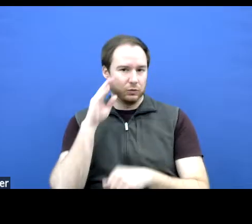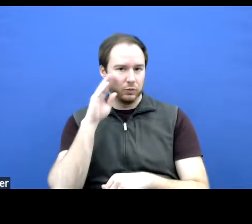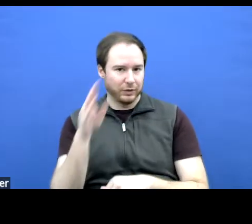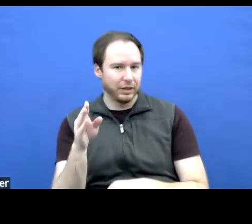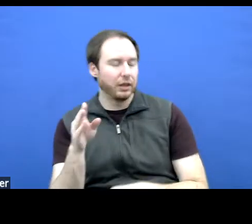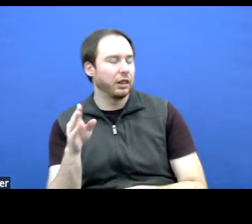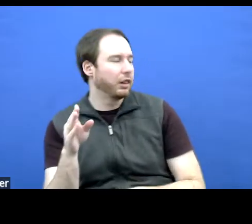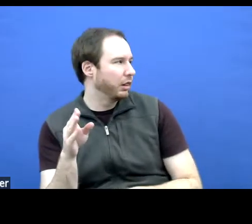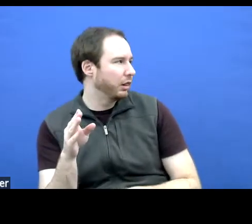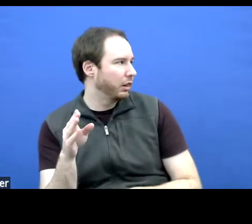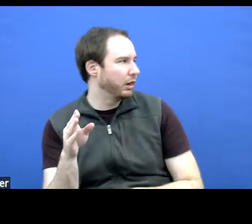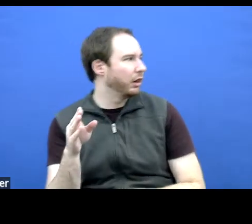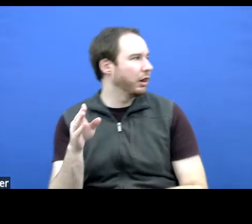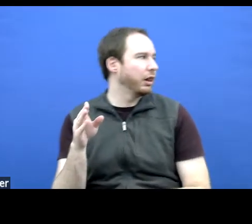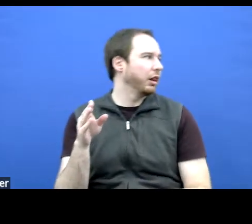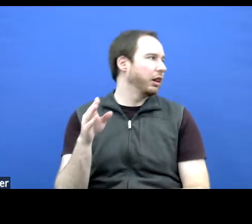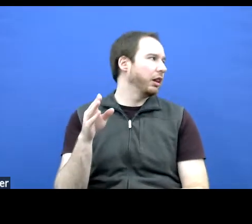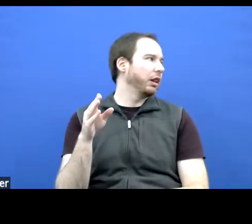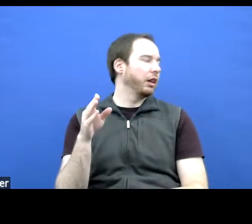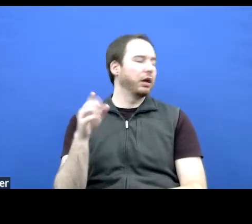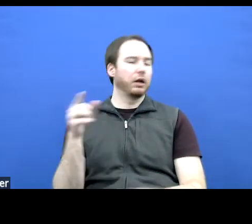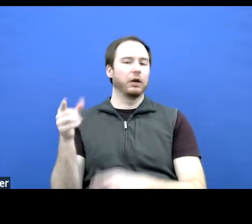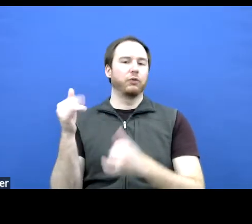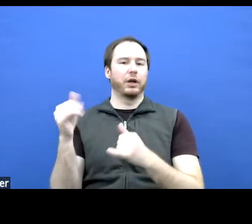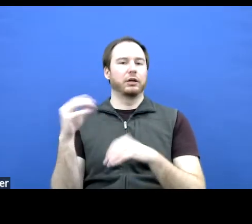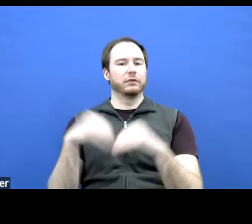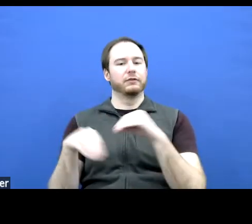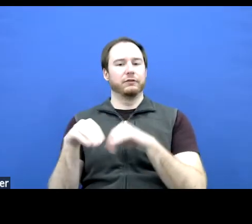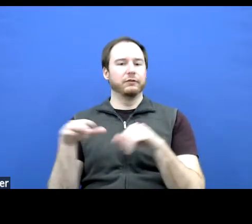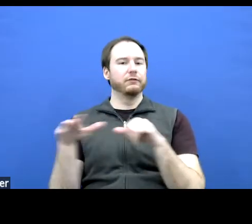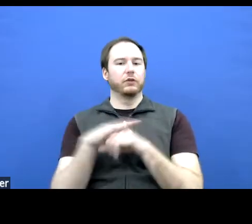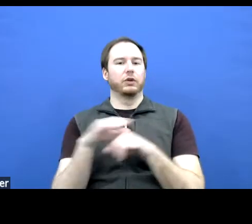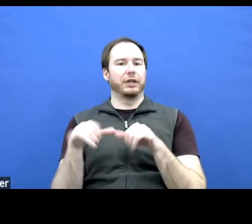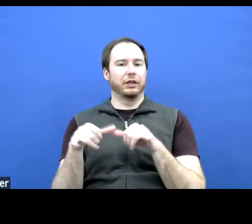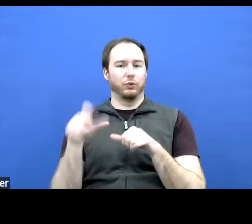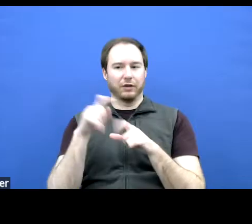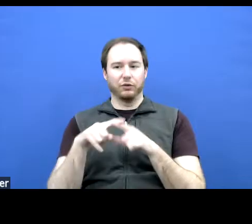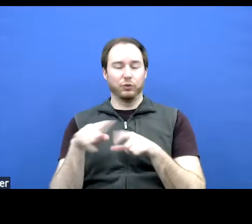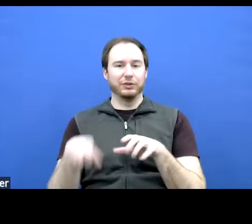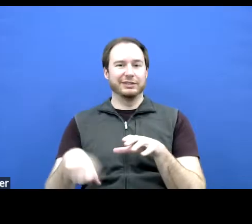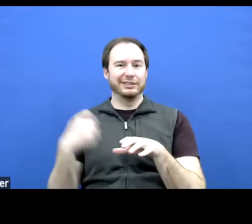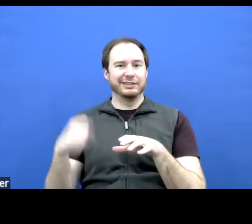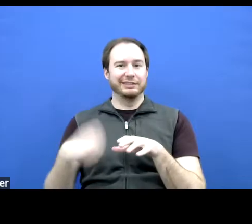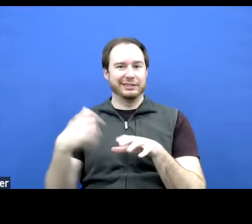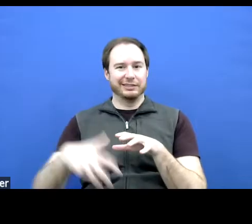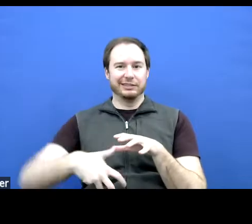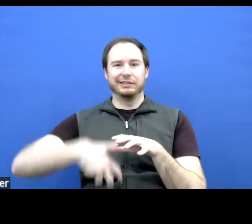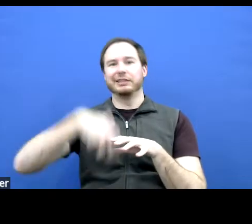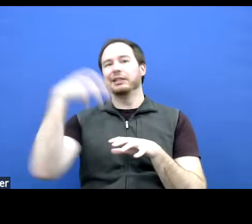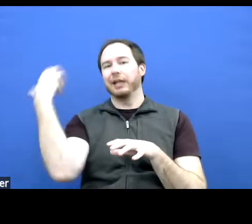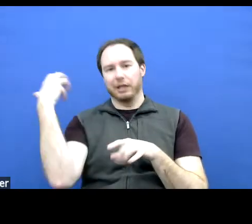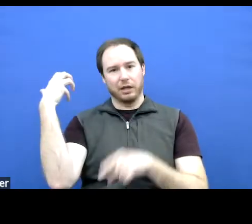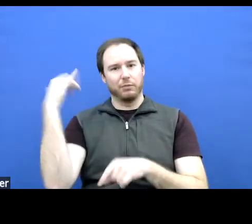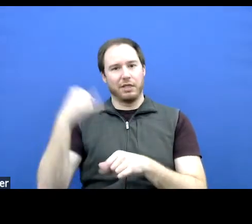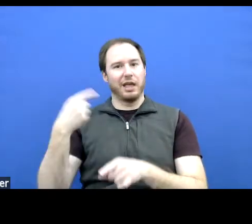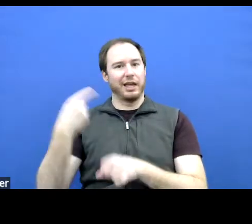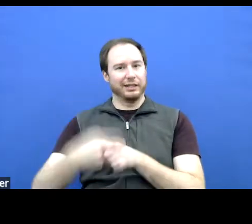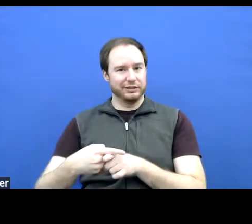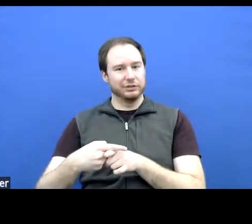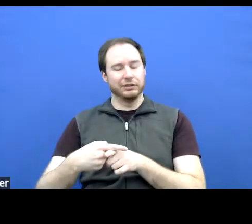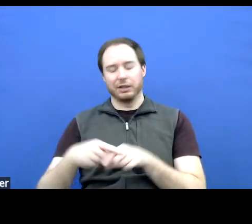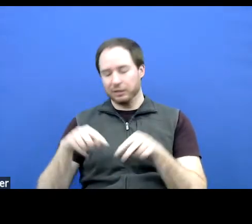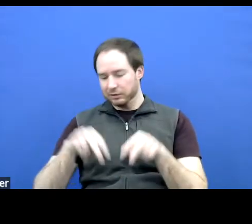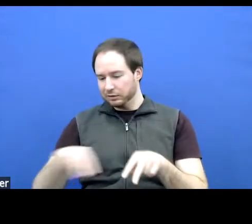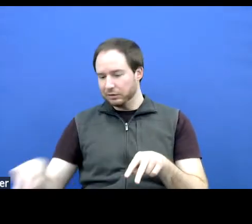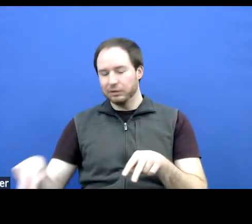once they're putting together a full engineering, because they're going to have to dig up that intersection, probably dig up a bunch